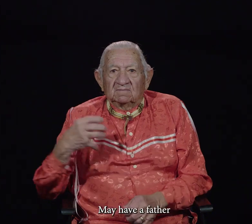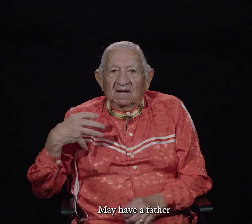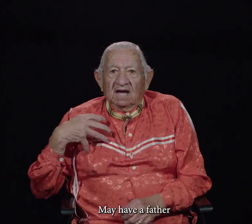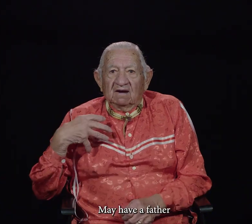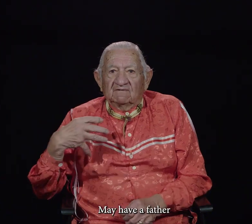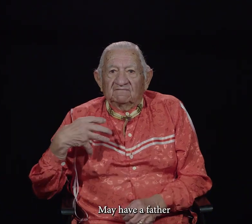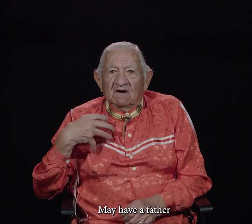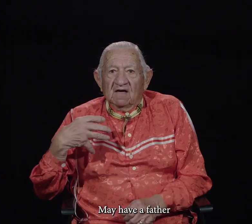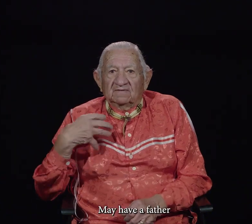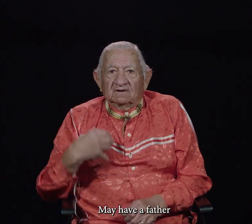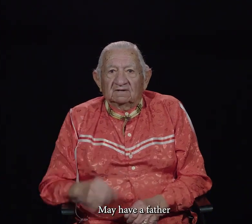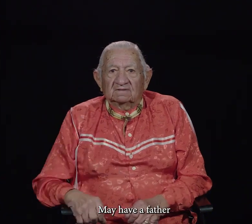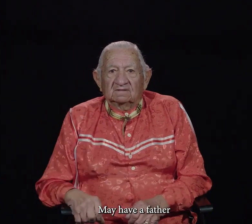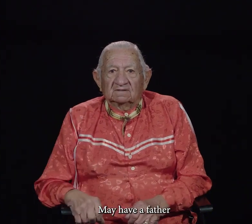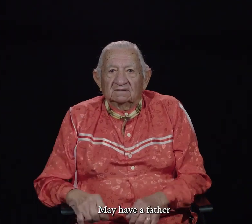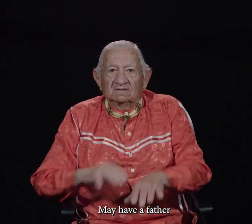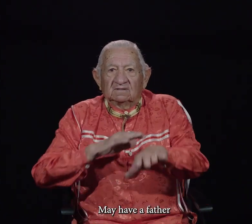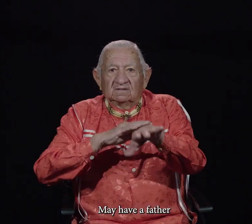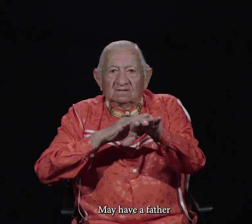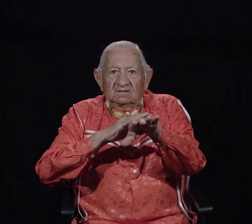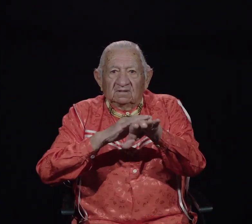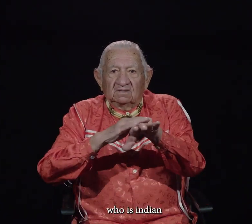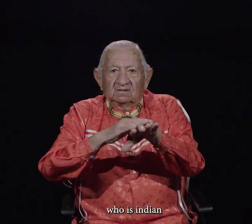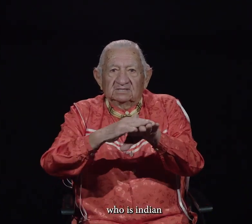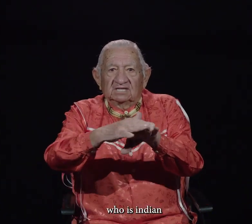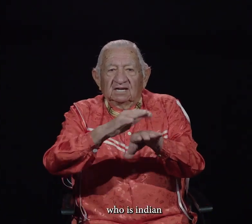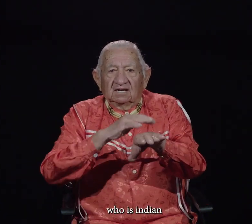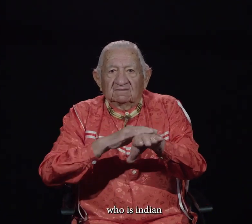may have a father who is Indian.